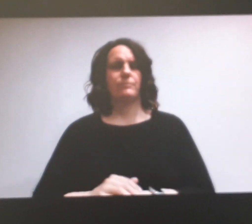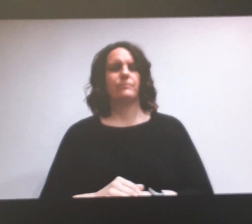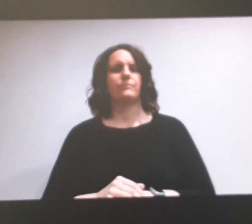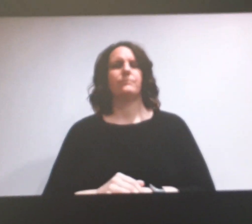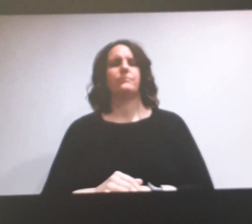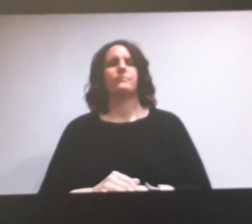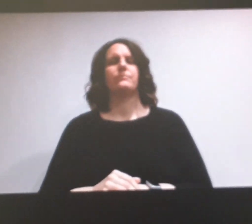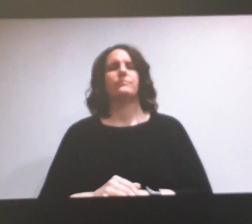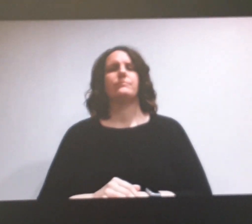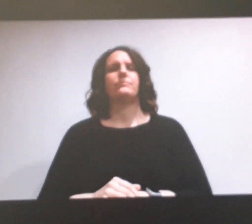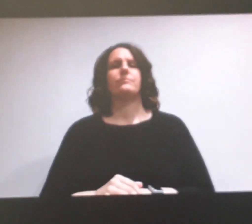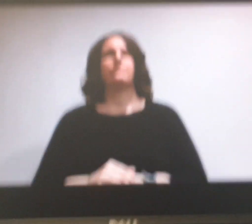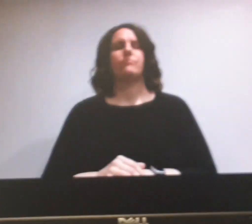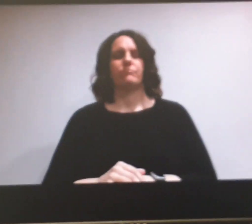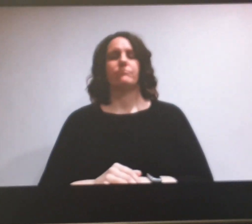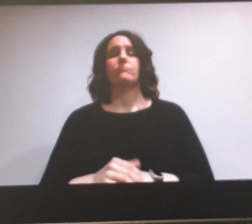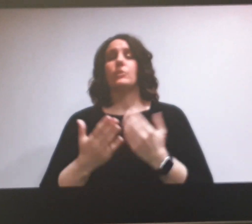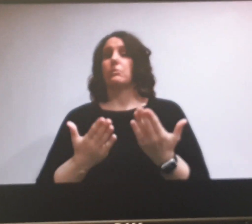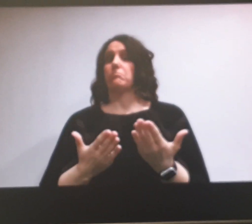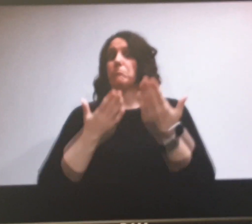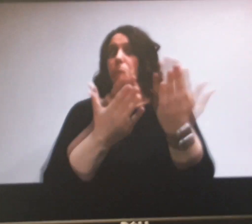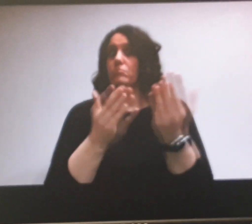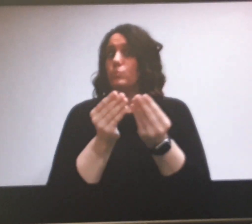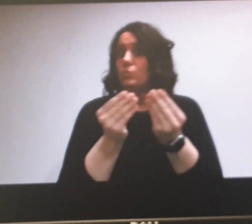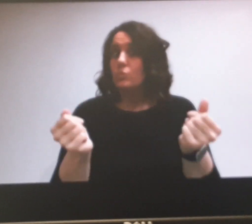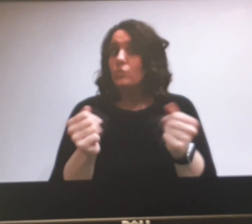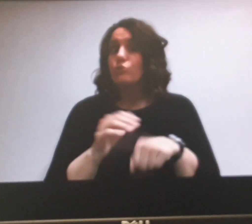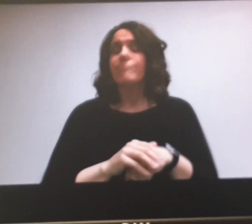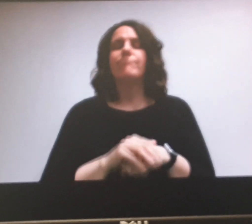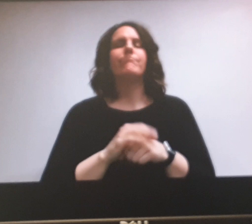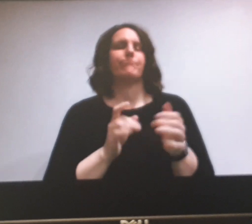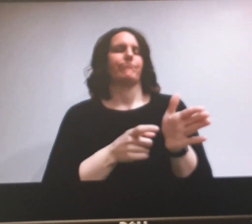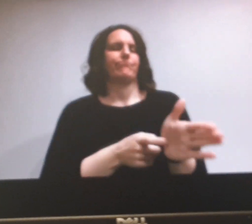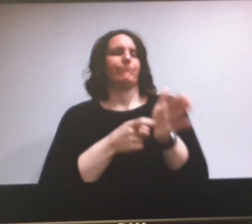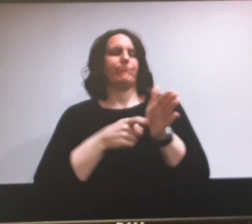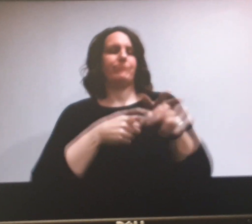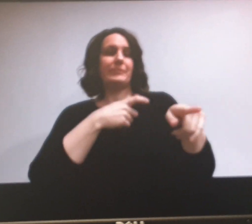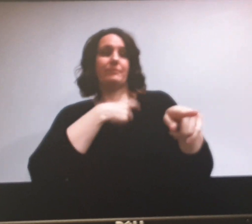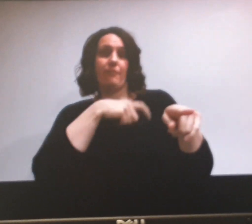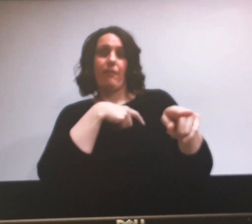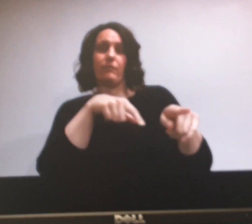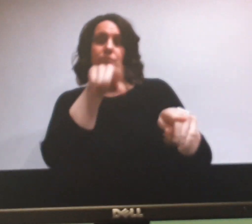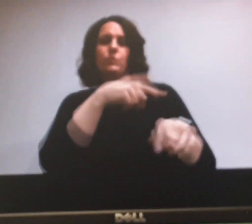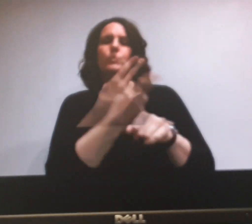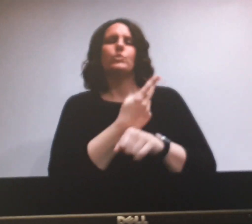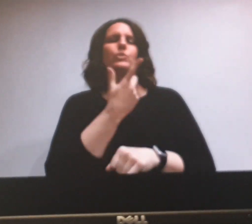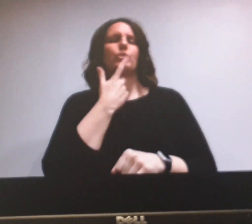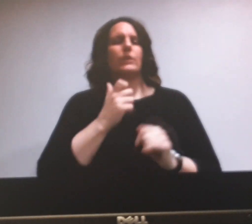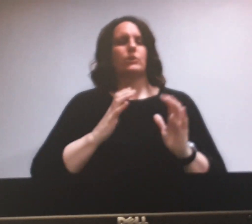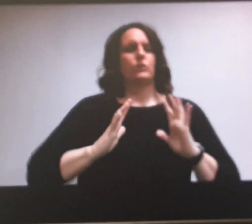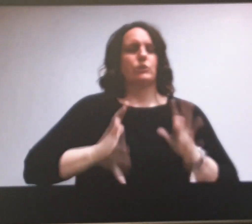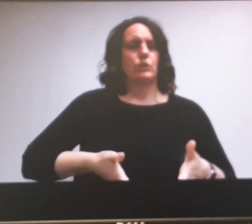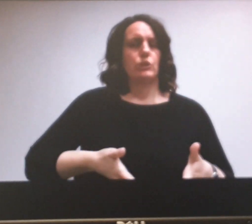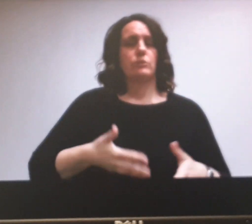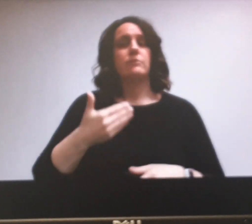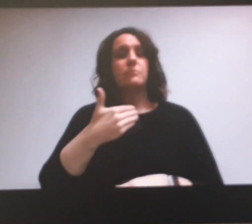during the court conference, where it's going to be, a recommendation of how to